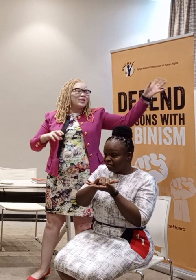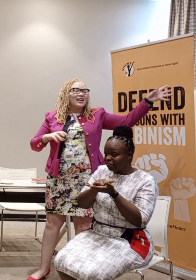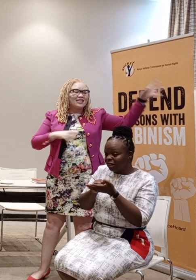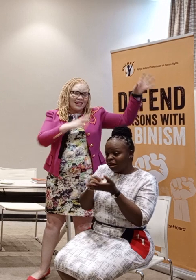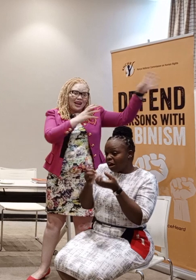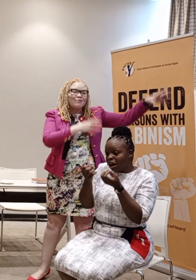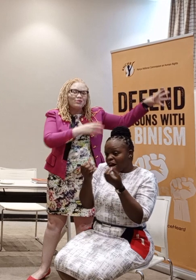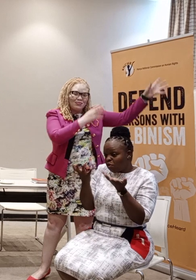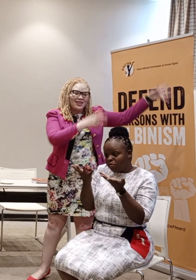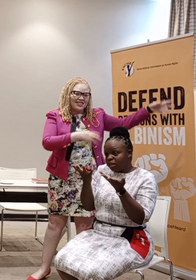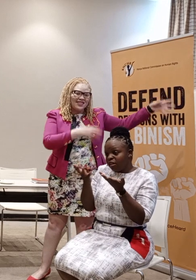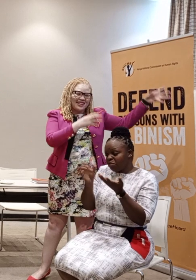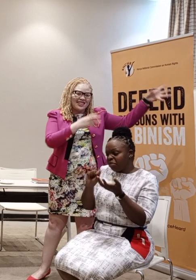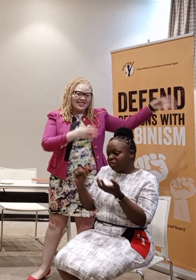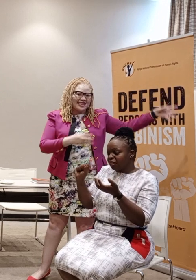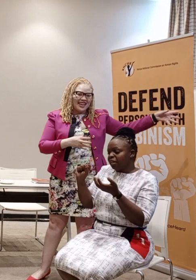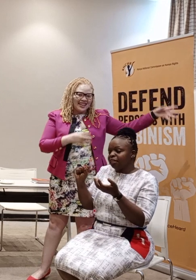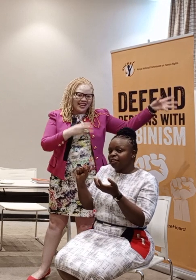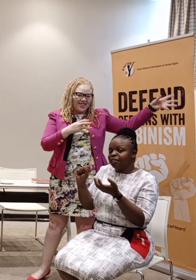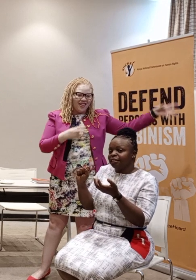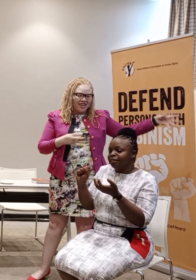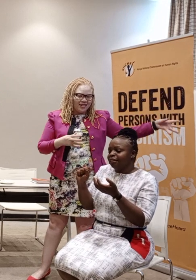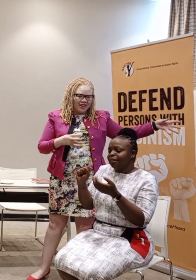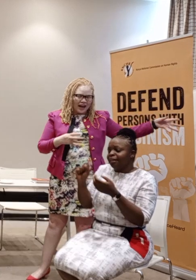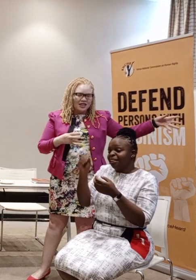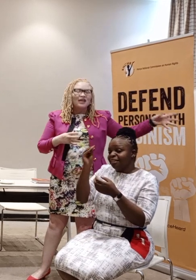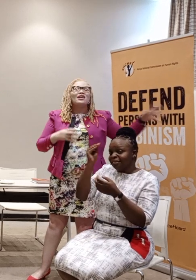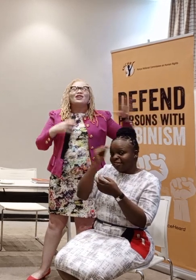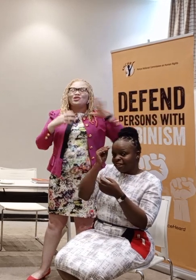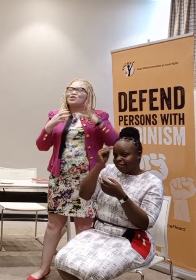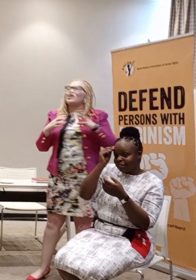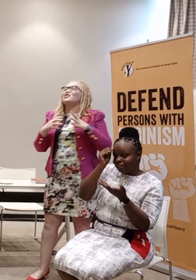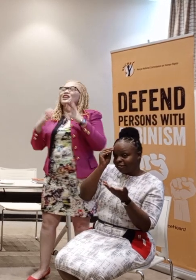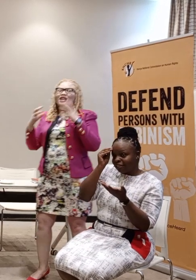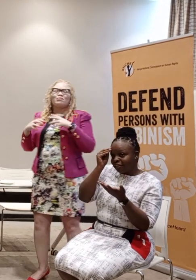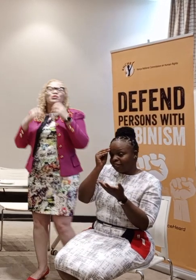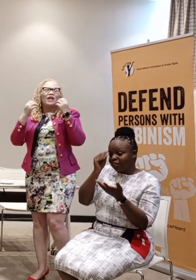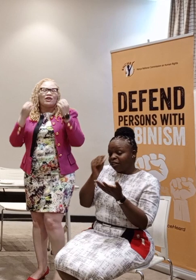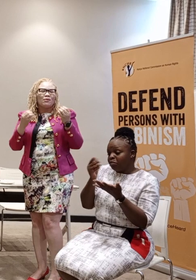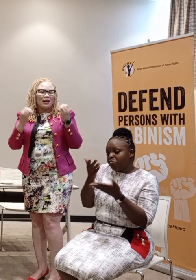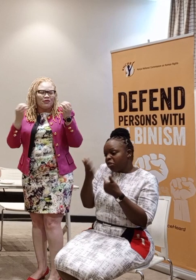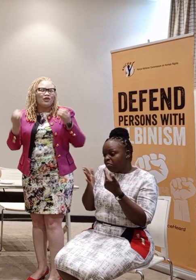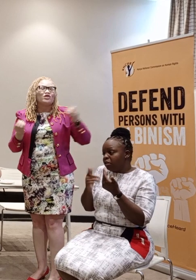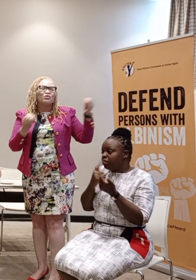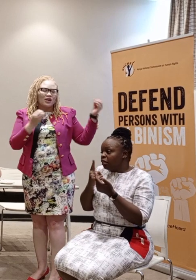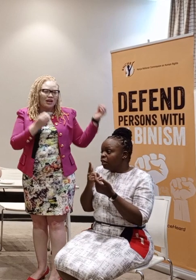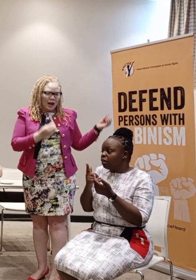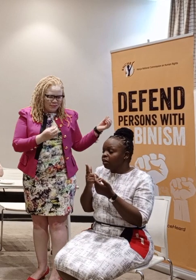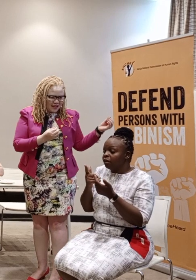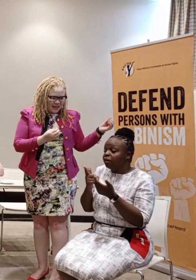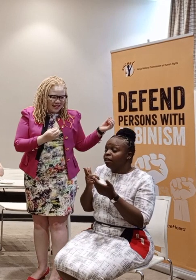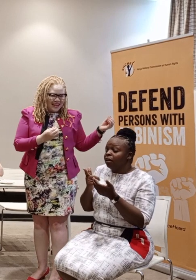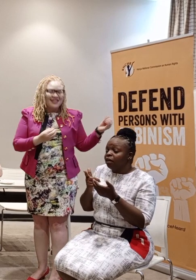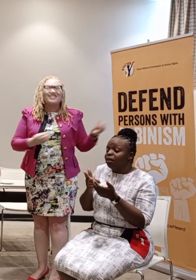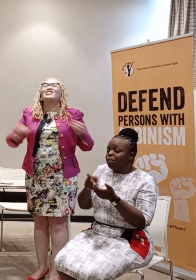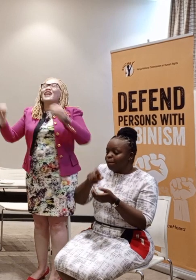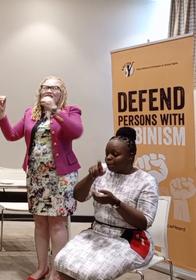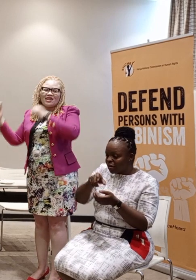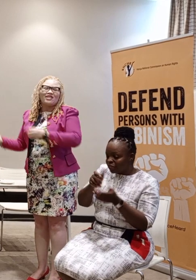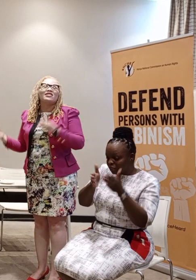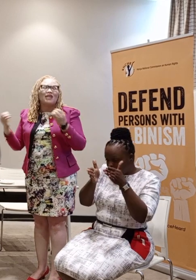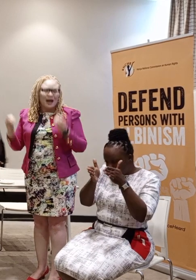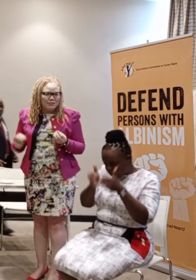many, besides the gaps picked even in the study and all that, you said let us put a human face to the gaps.